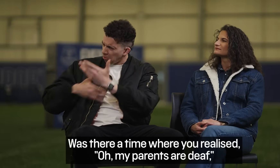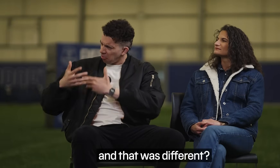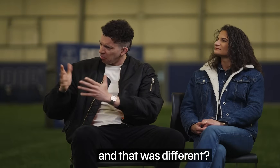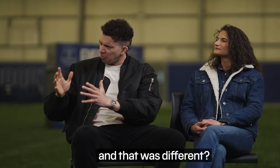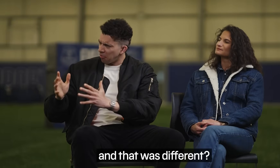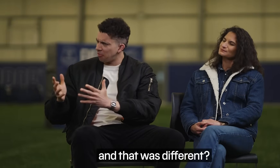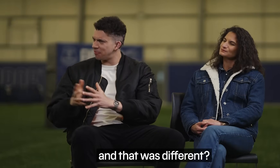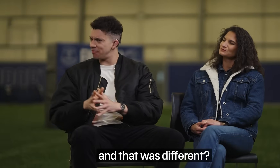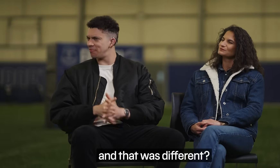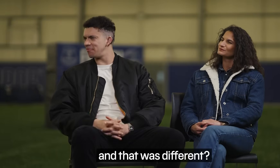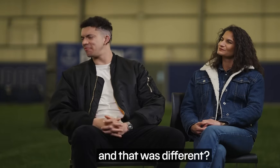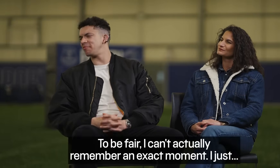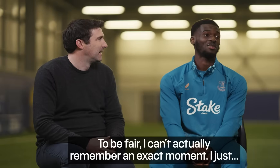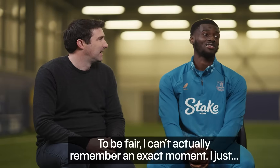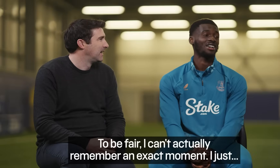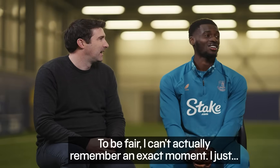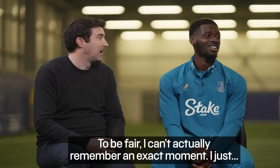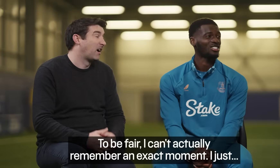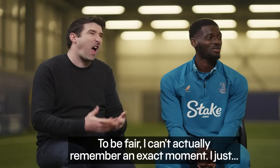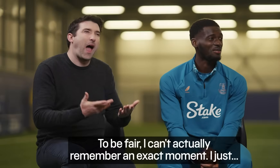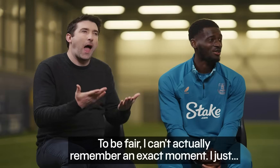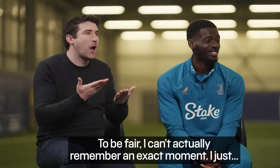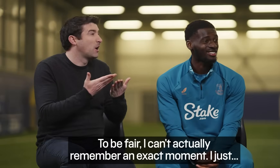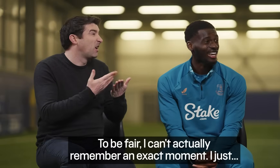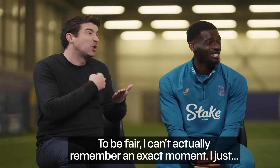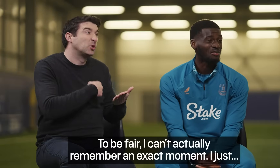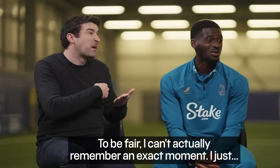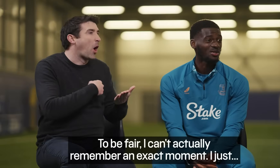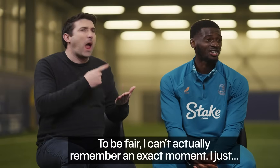and that was different? To be fair, I can't actually remember an exact moment.